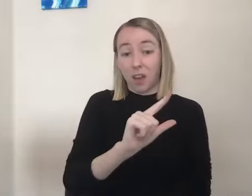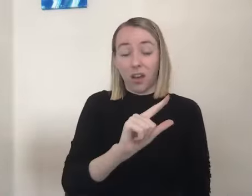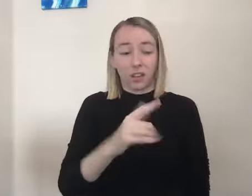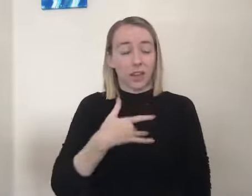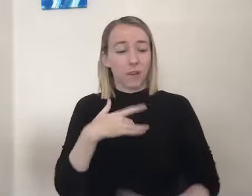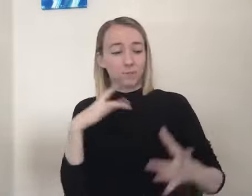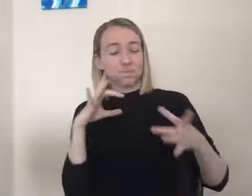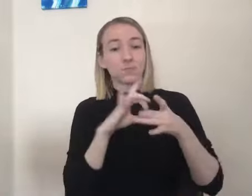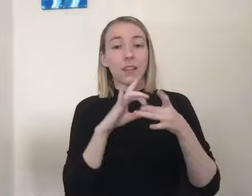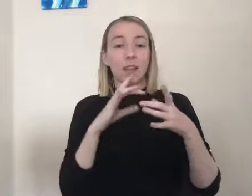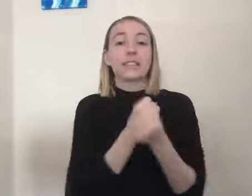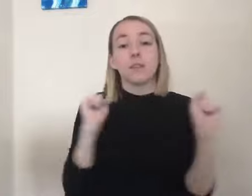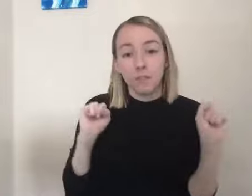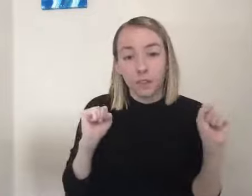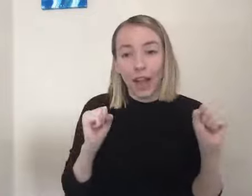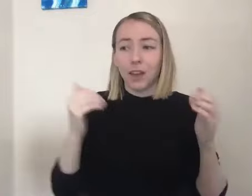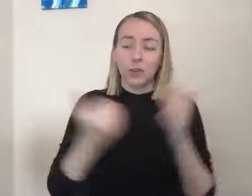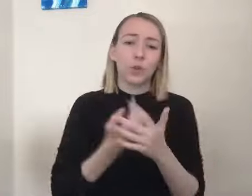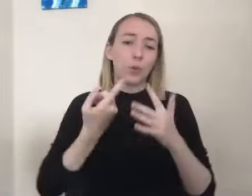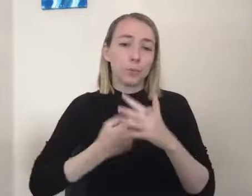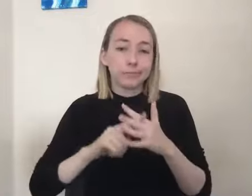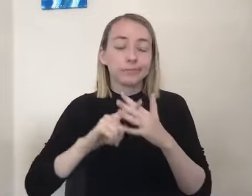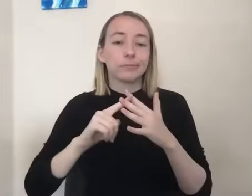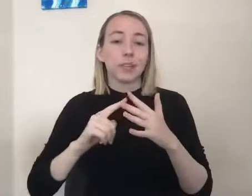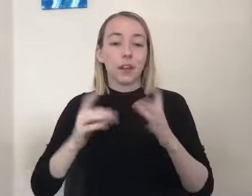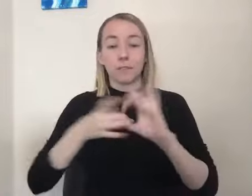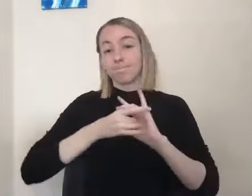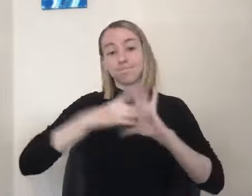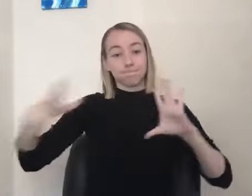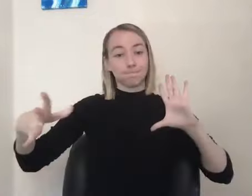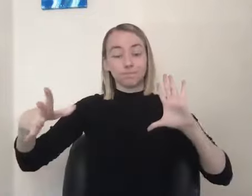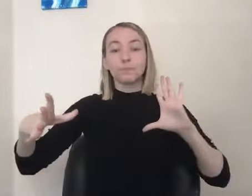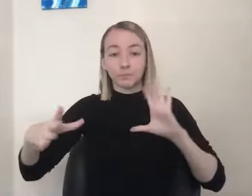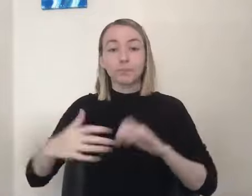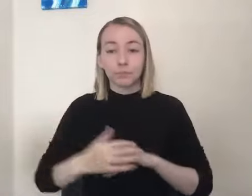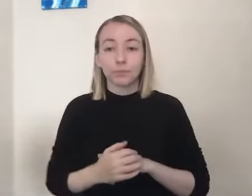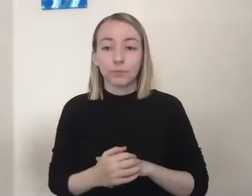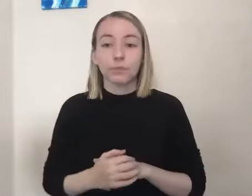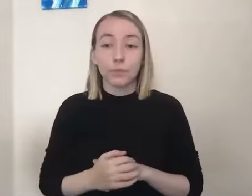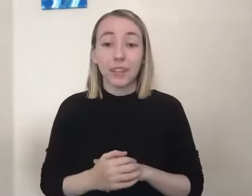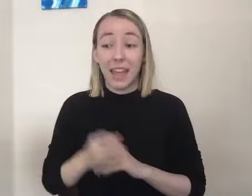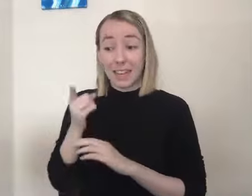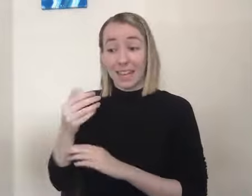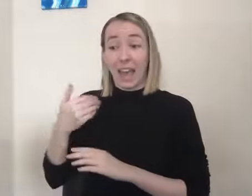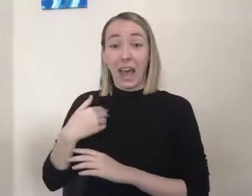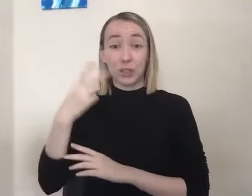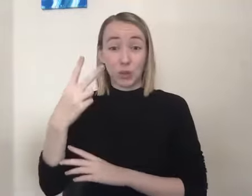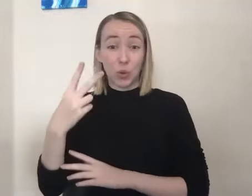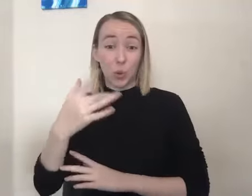on to another substance. Thank God I was an Al-Anon, because Al-Anon allowed me to let go. And